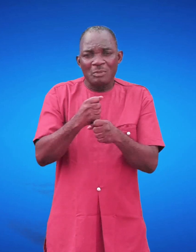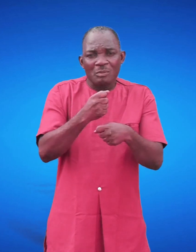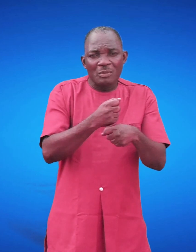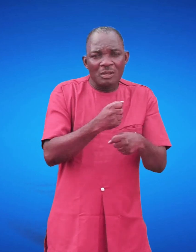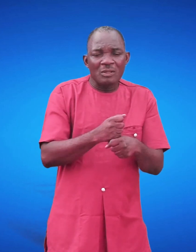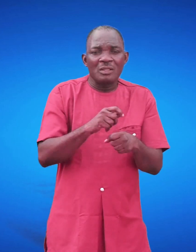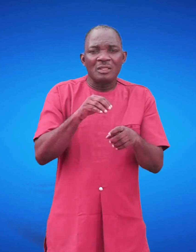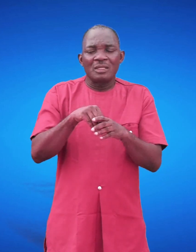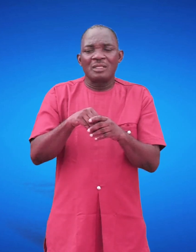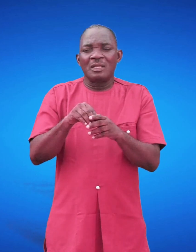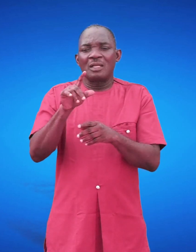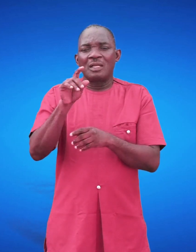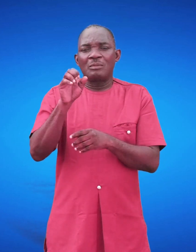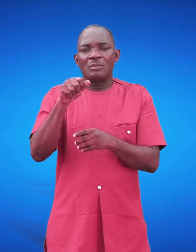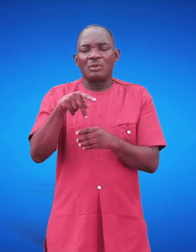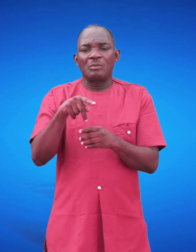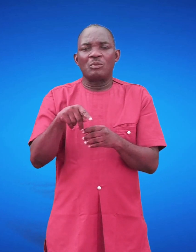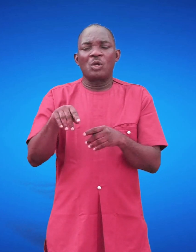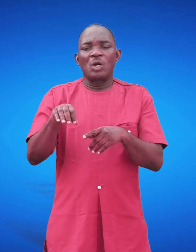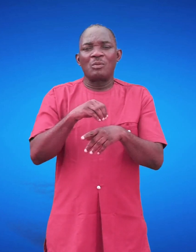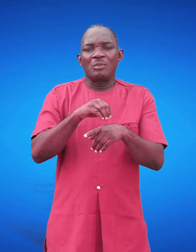the LEAP Operations Manual.